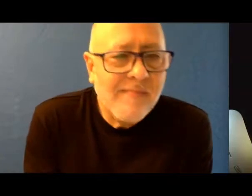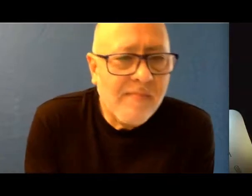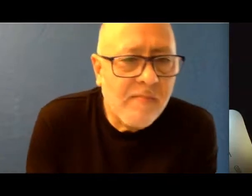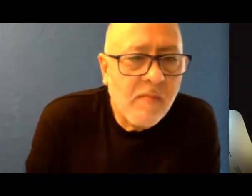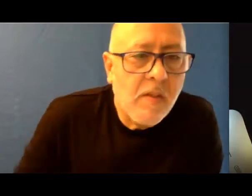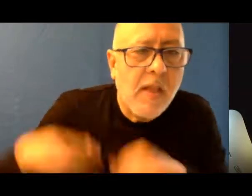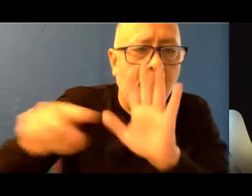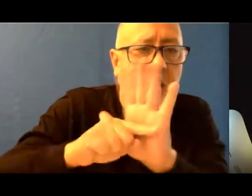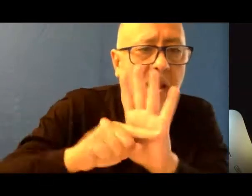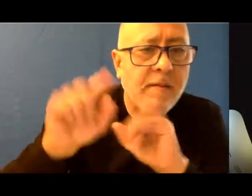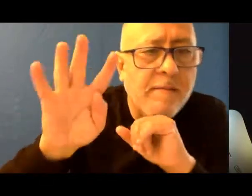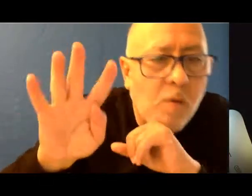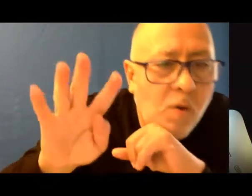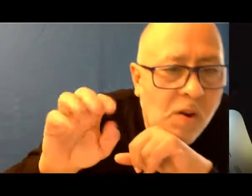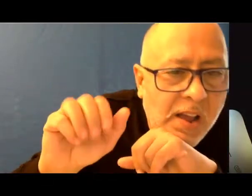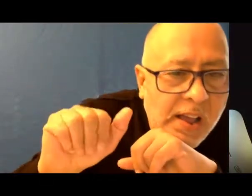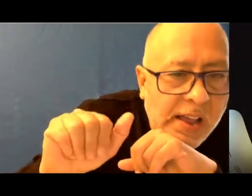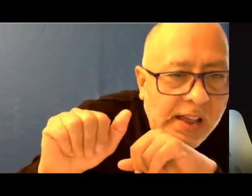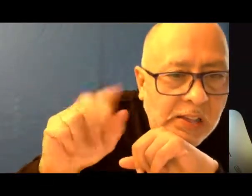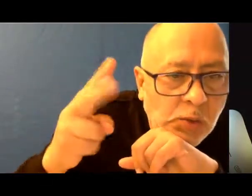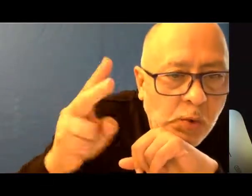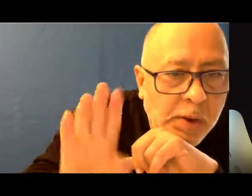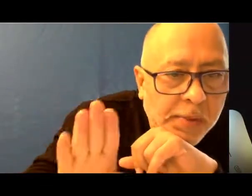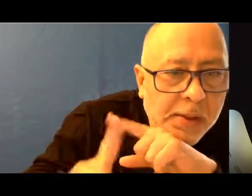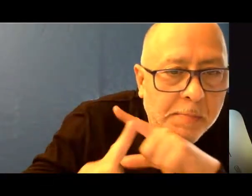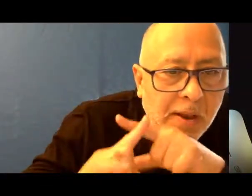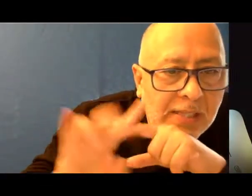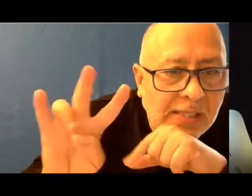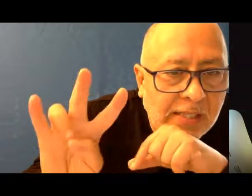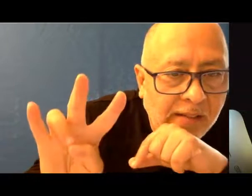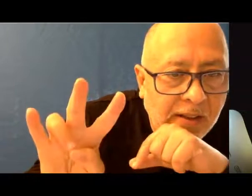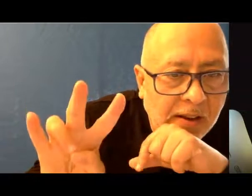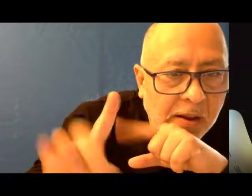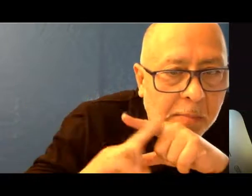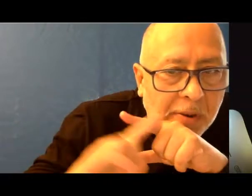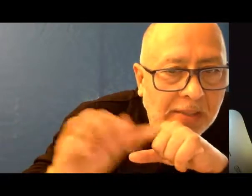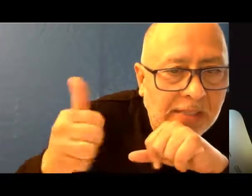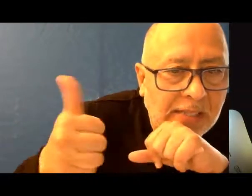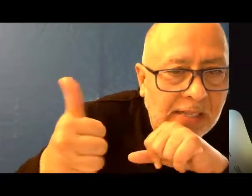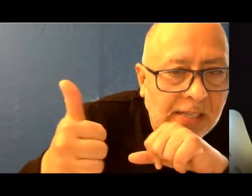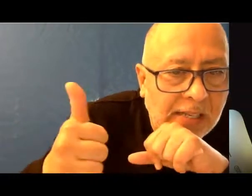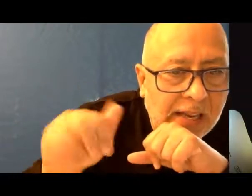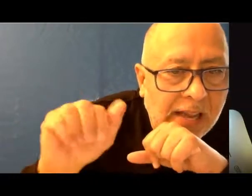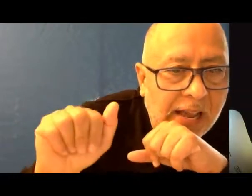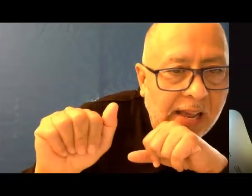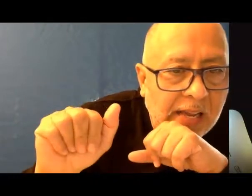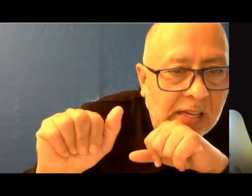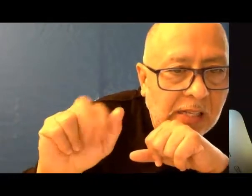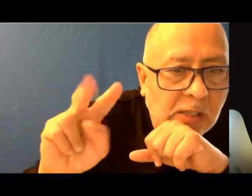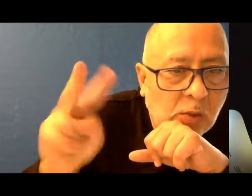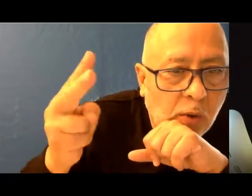Negative 4a squared b plus 7 plus 10a squared